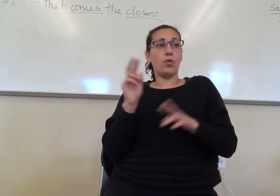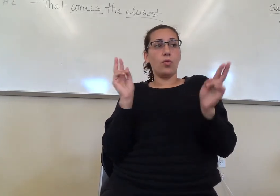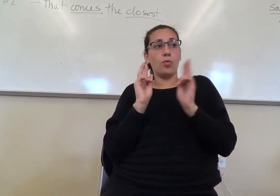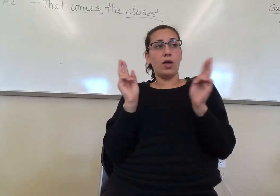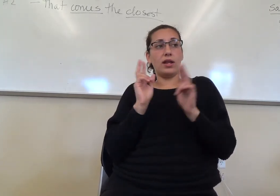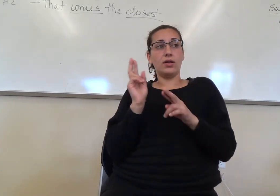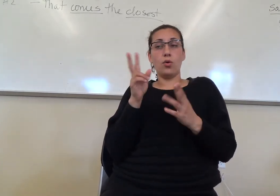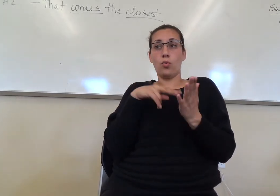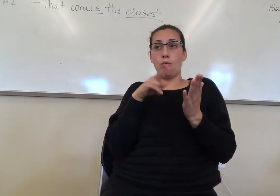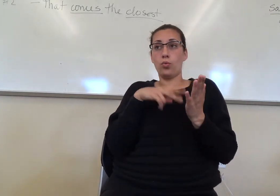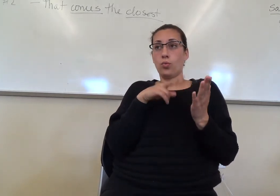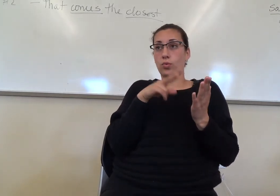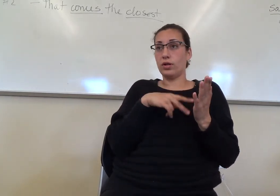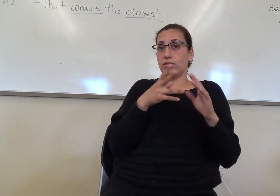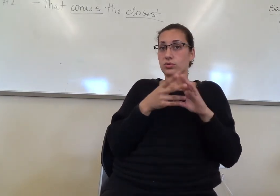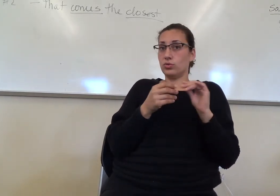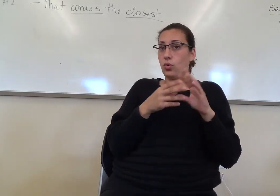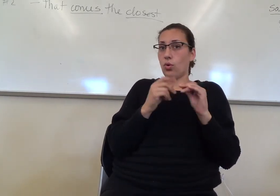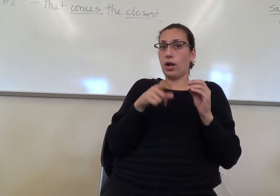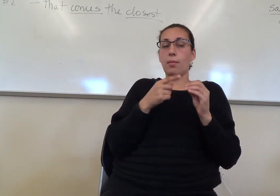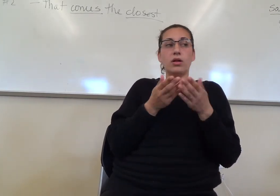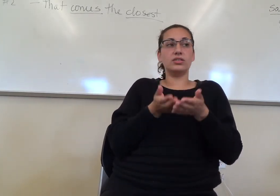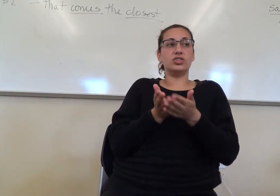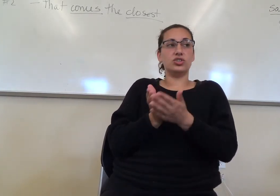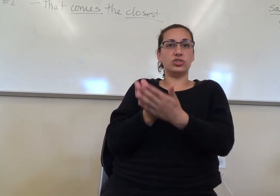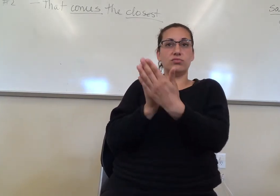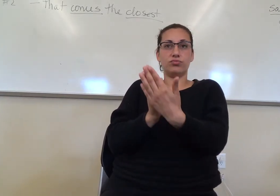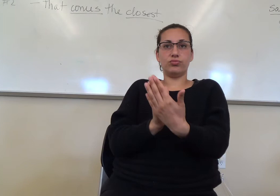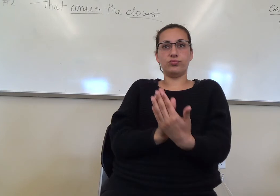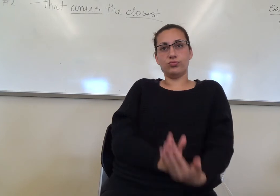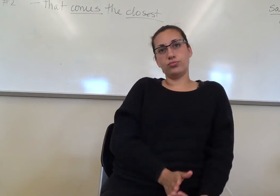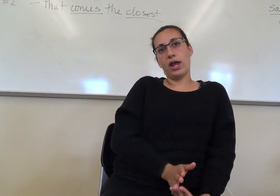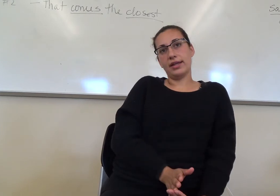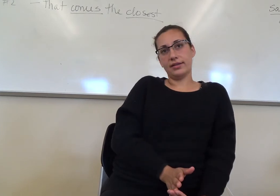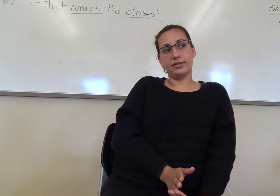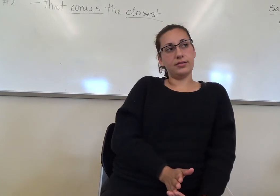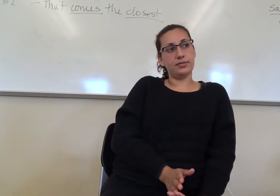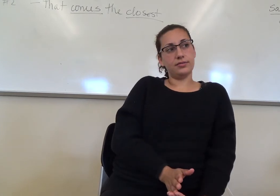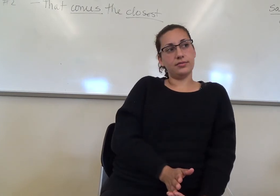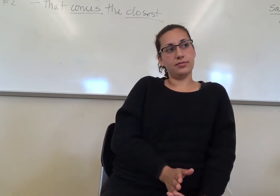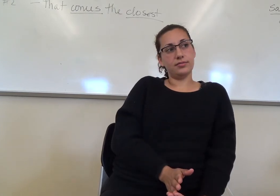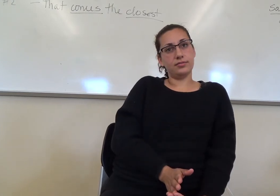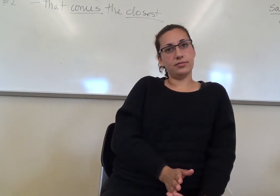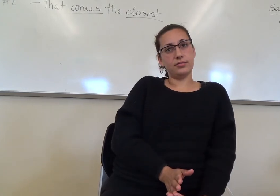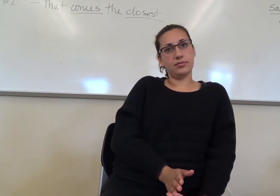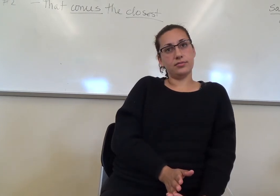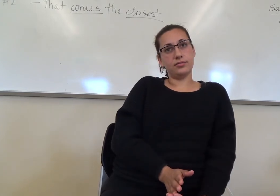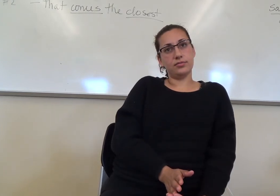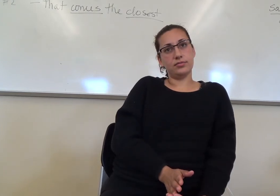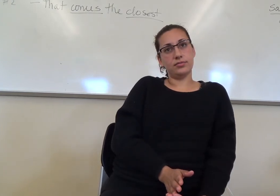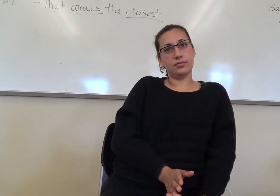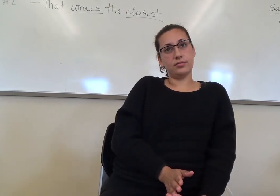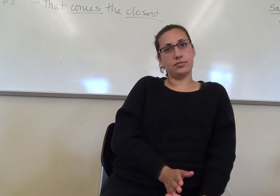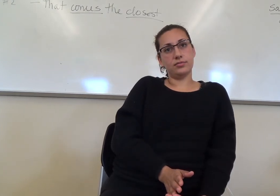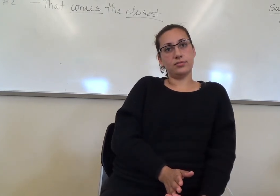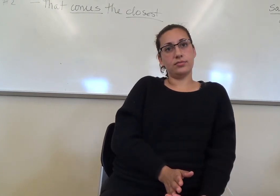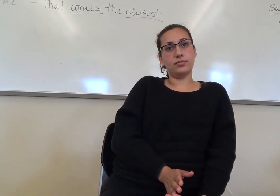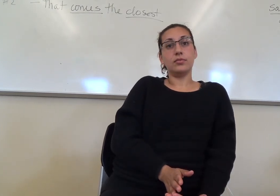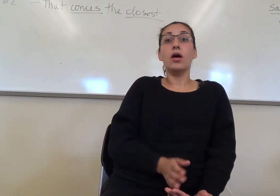about shipwrecks. Okay? you then. So go ahead and turn your